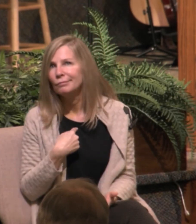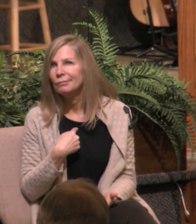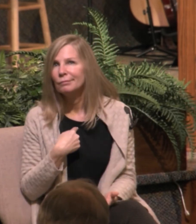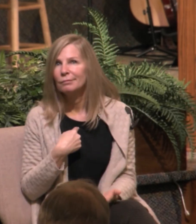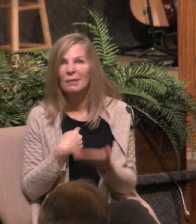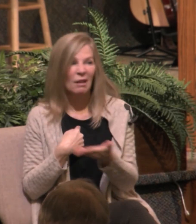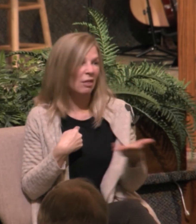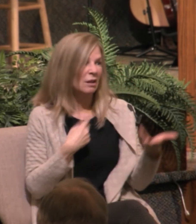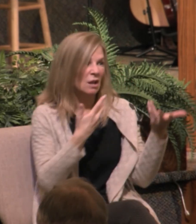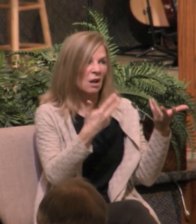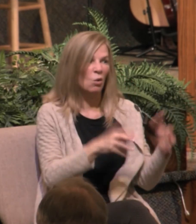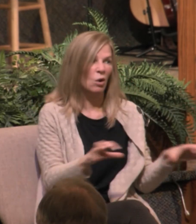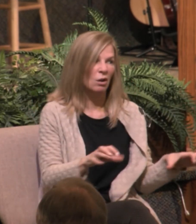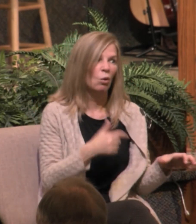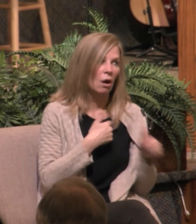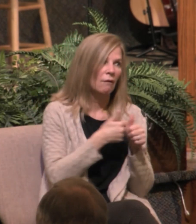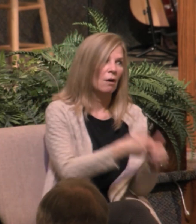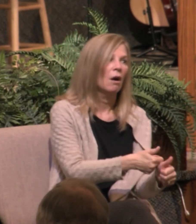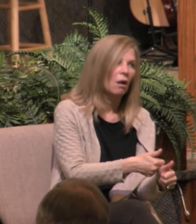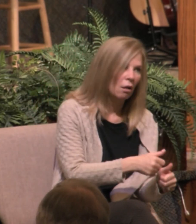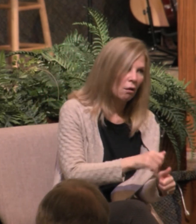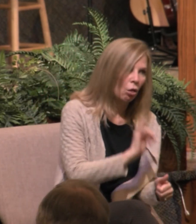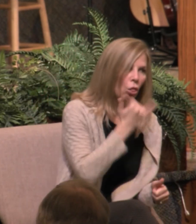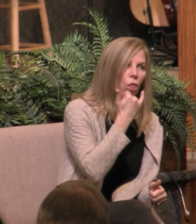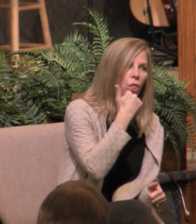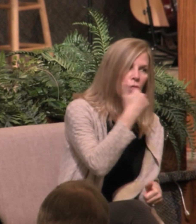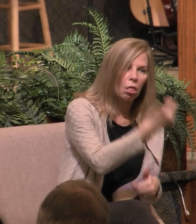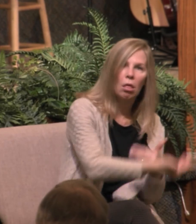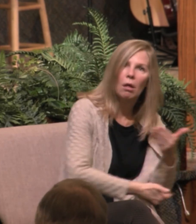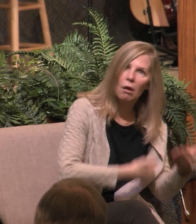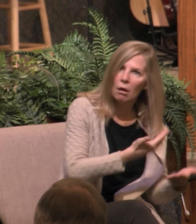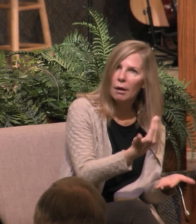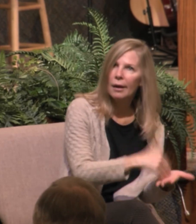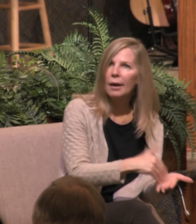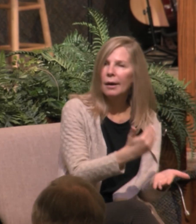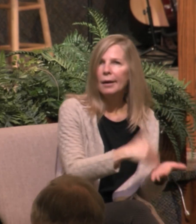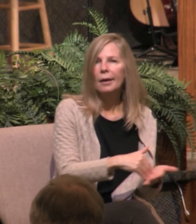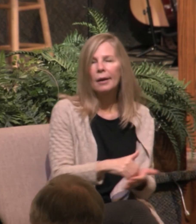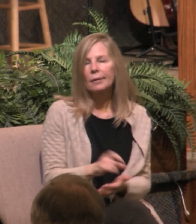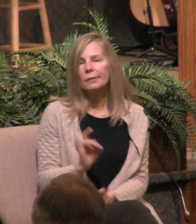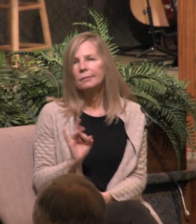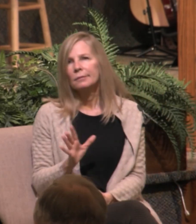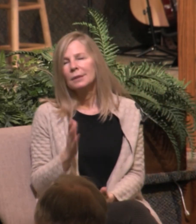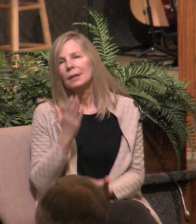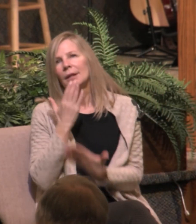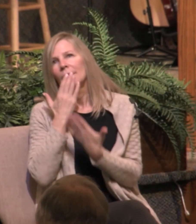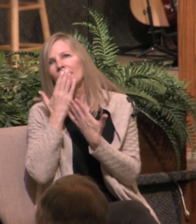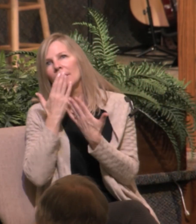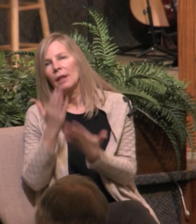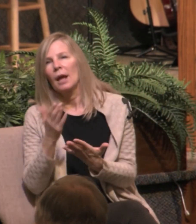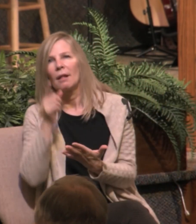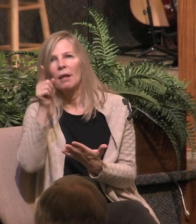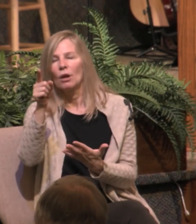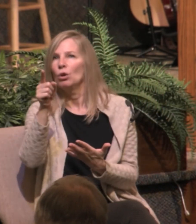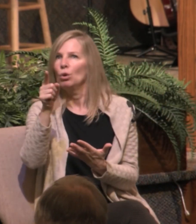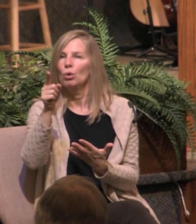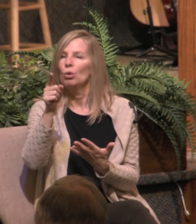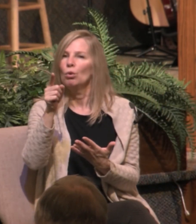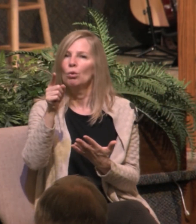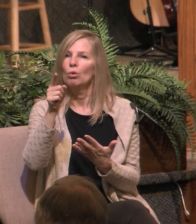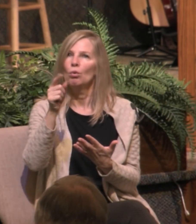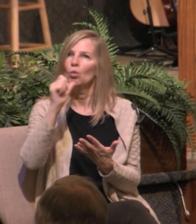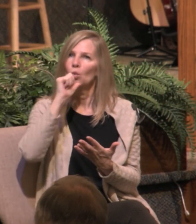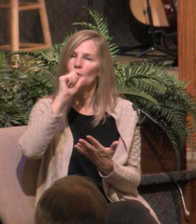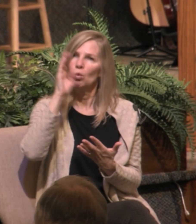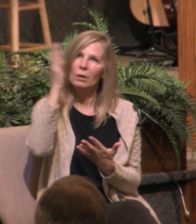And the things we don't want to do, we stumble into again and again. Thank you, Lord, that you never leave us nor